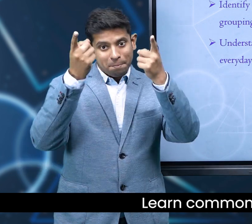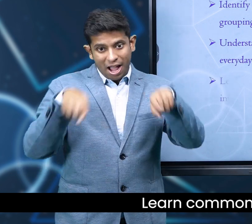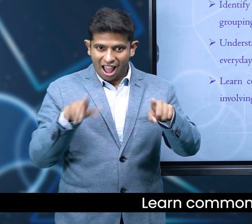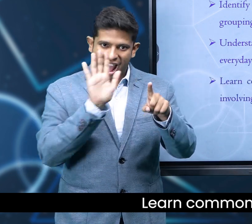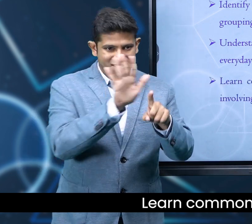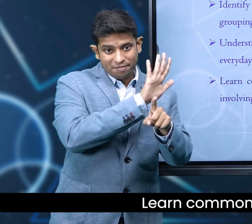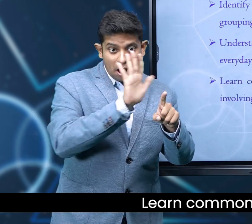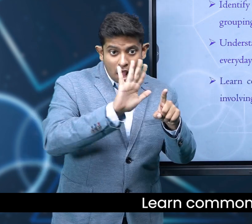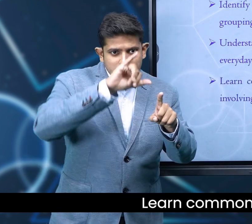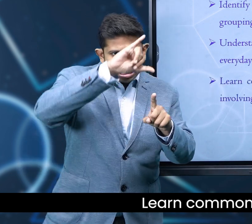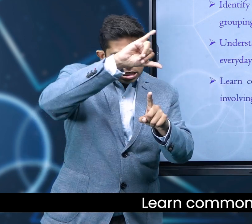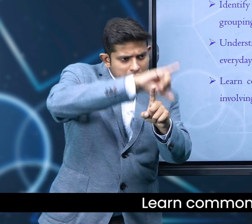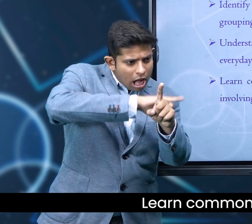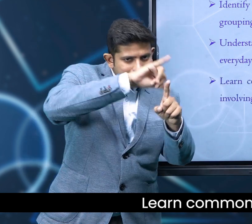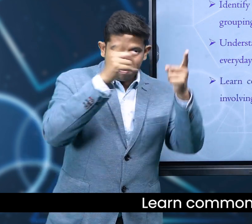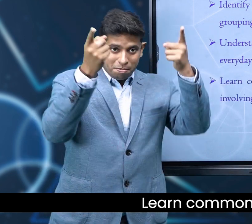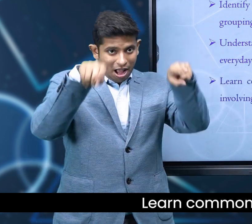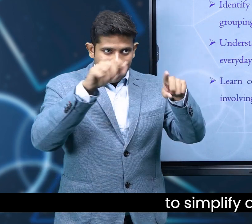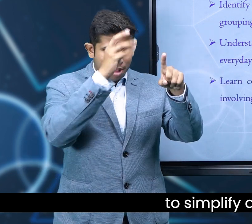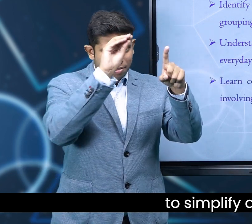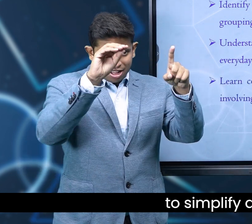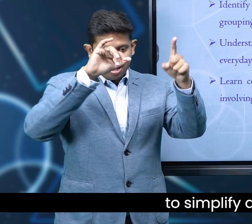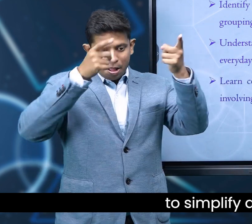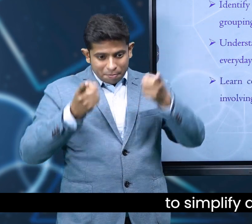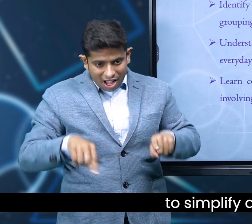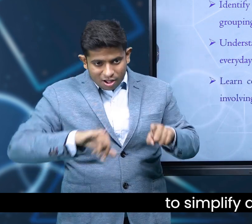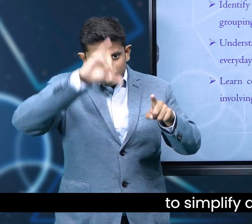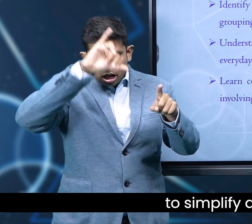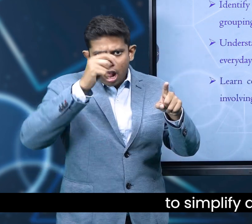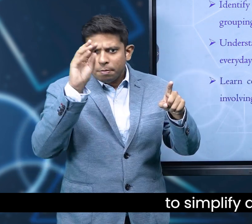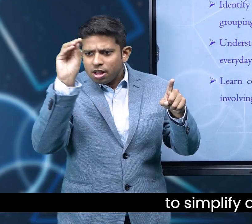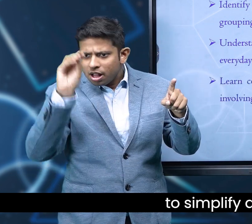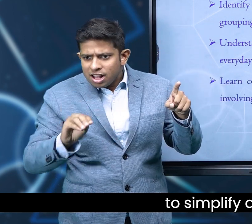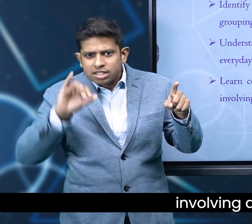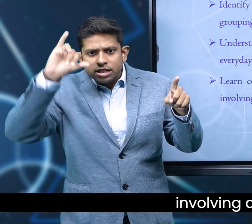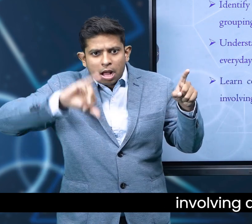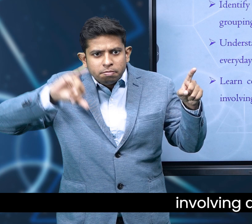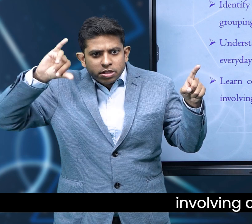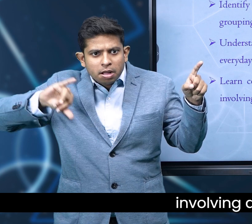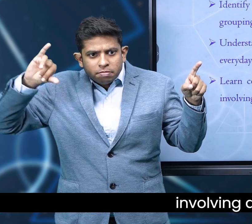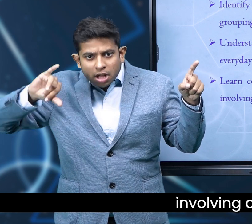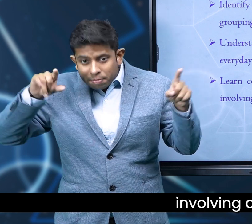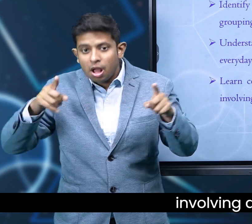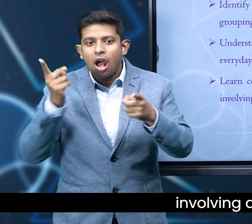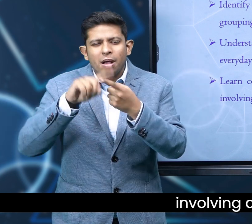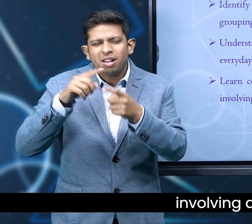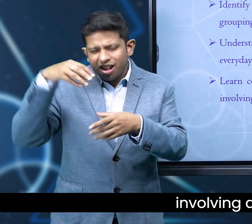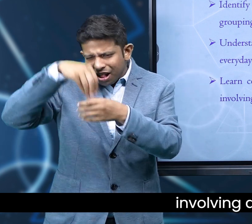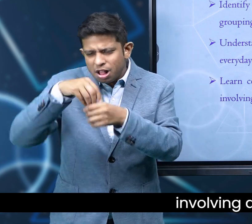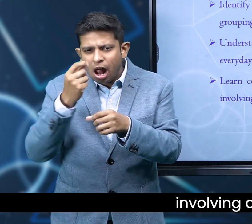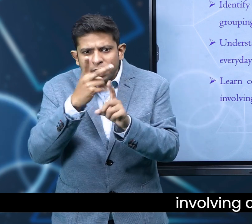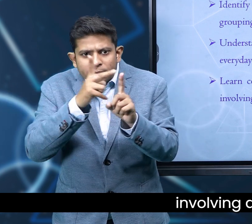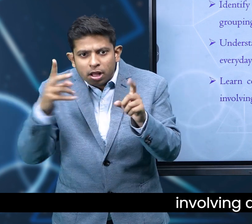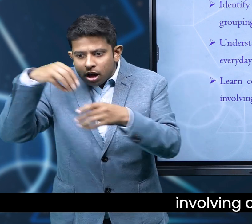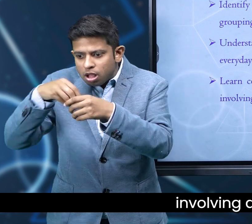Learn common factors and multiples to simplify and solve problems involving different numbers.